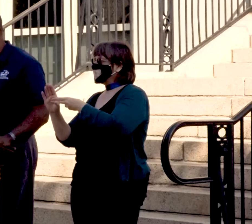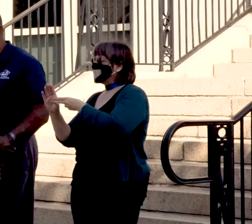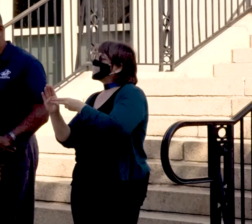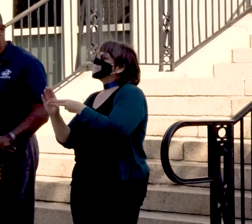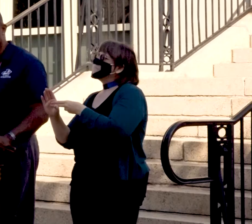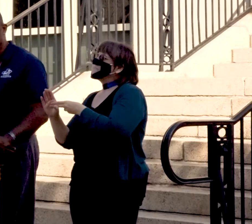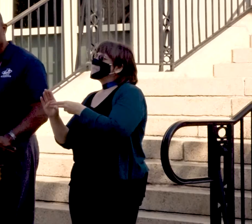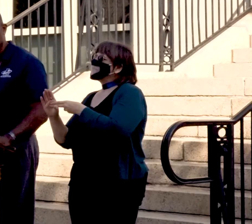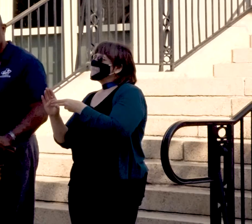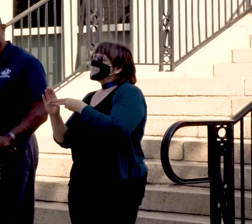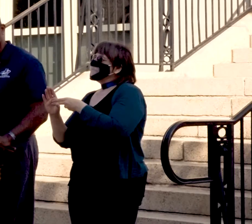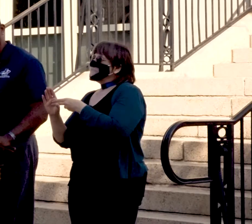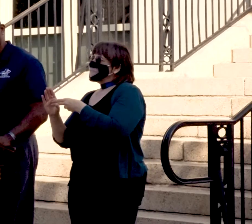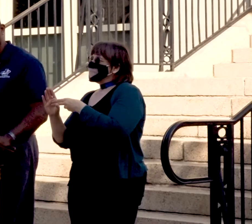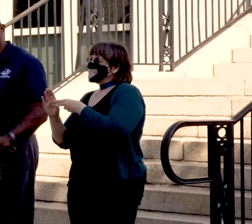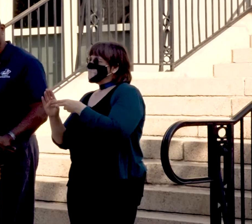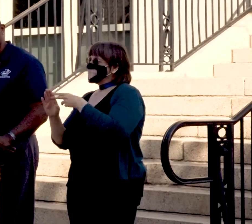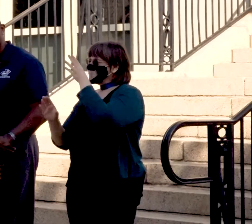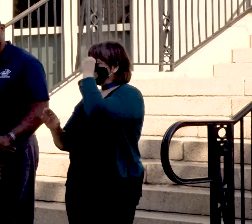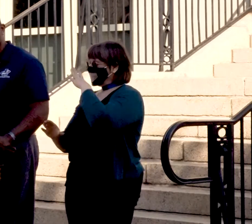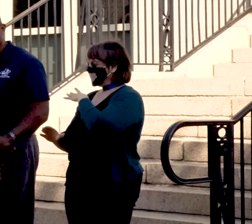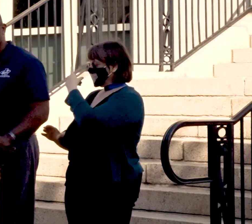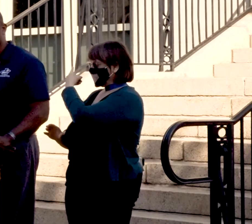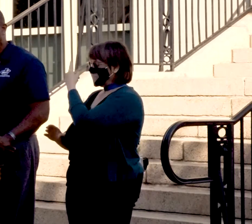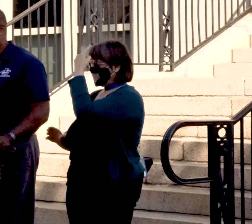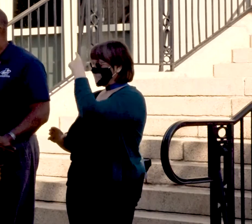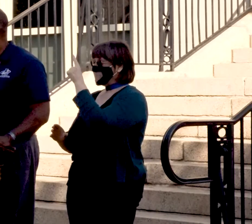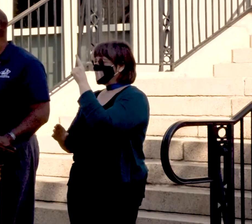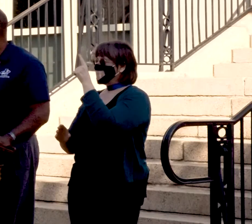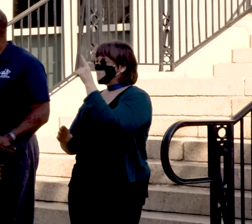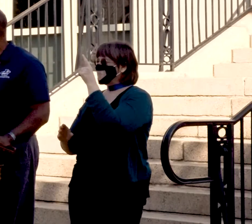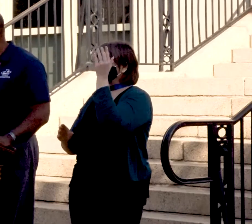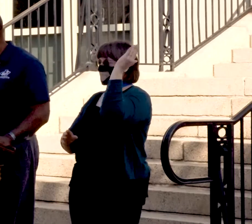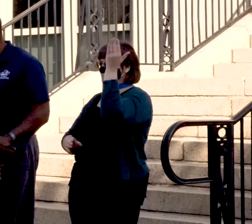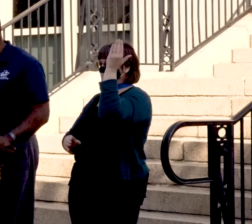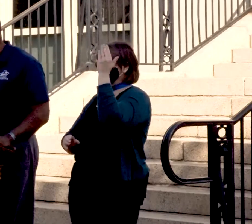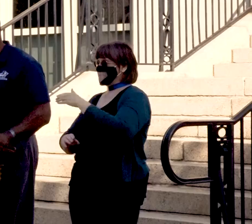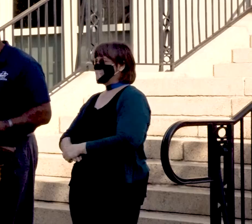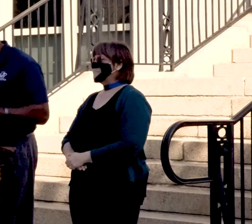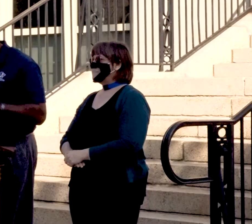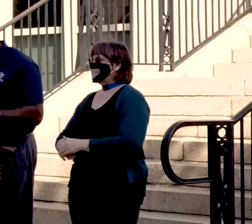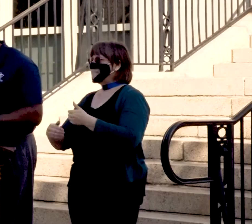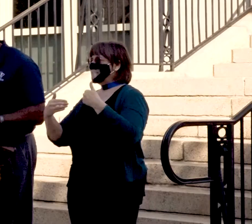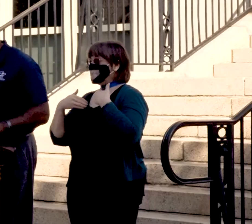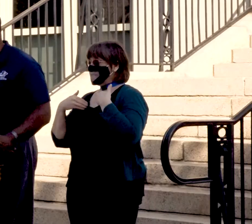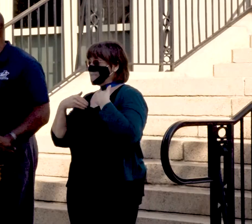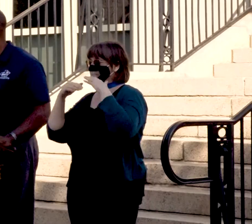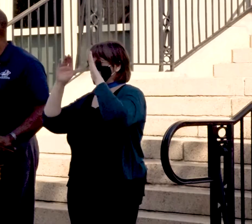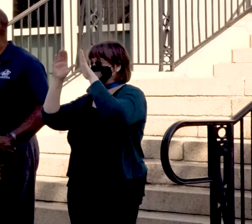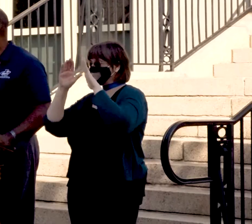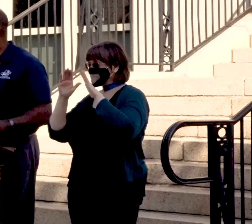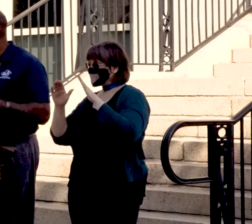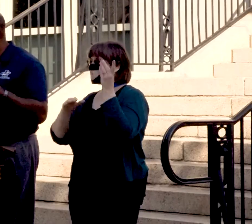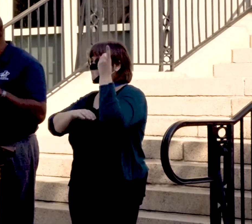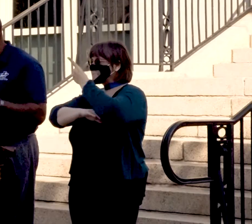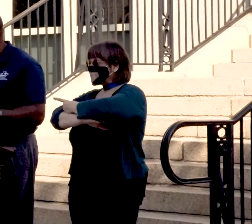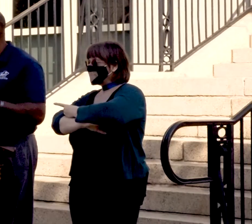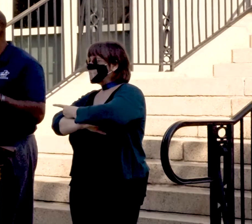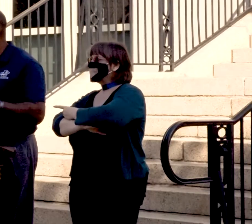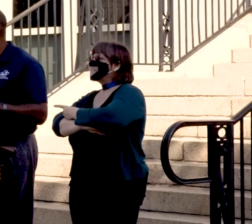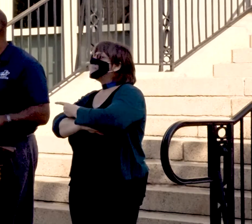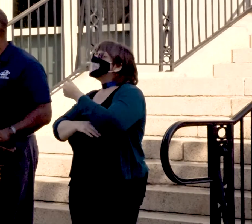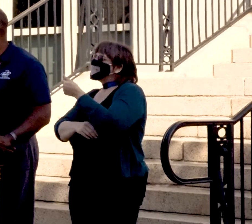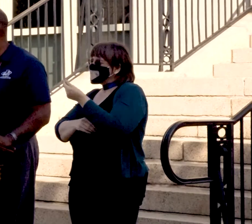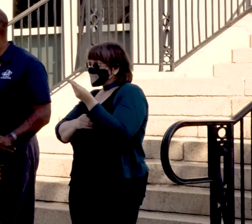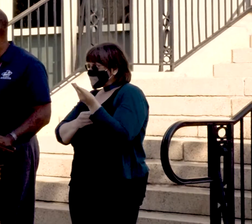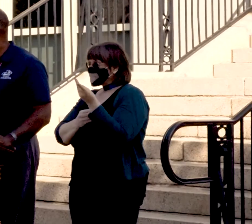this afternoon for his presentation. And I hope you have a great rest of your day and you spend